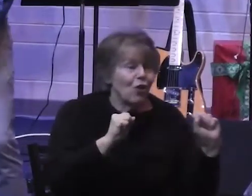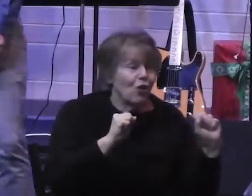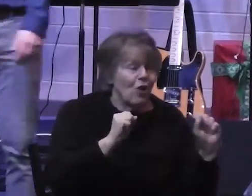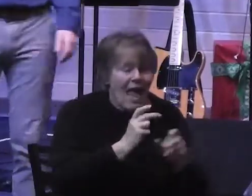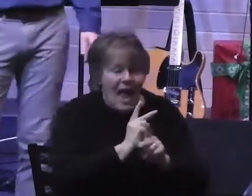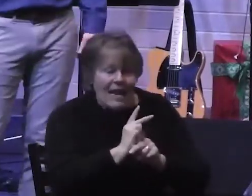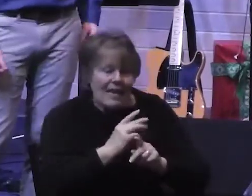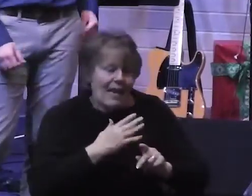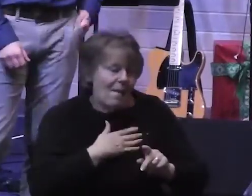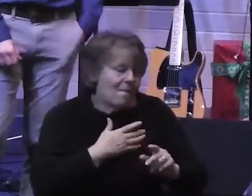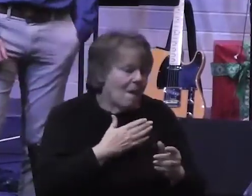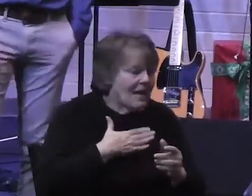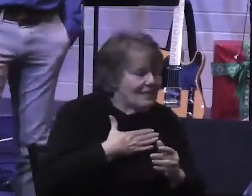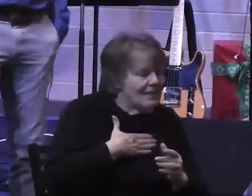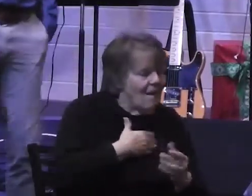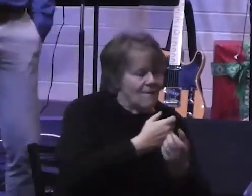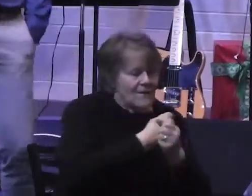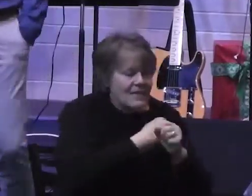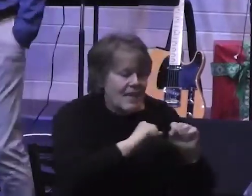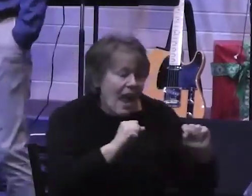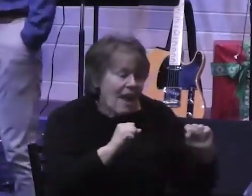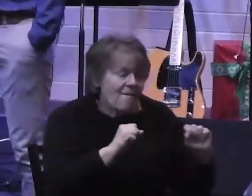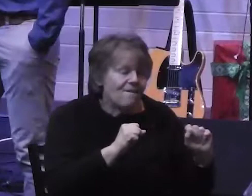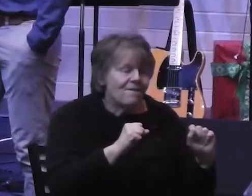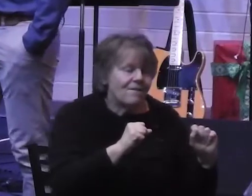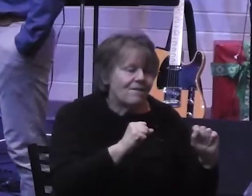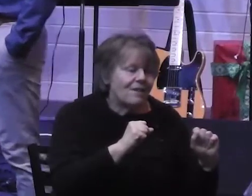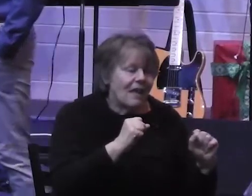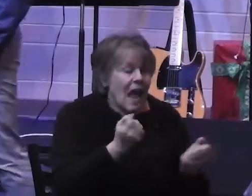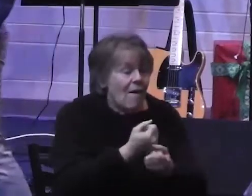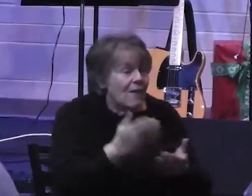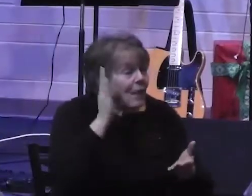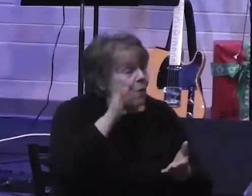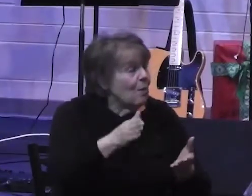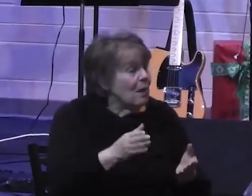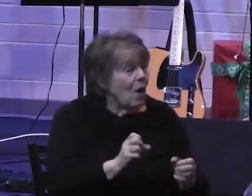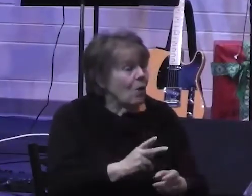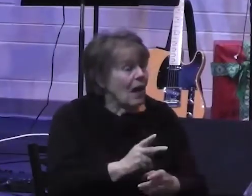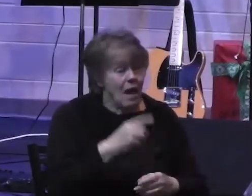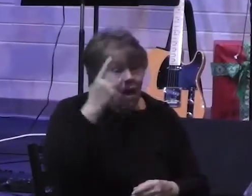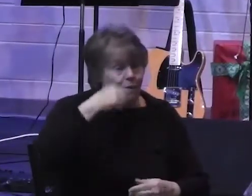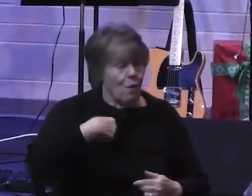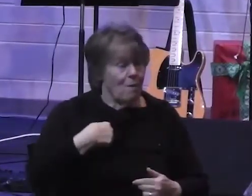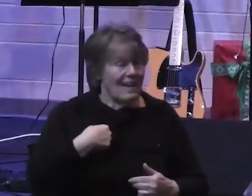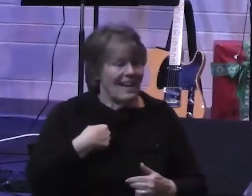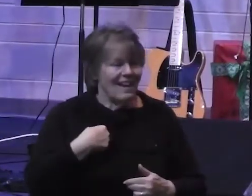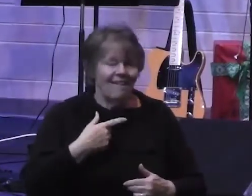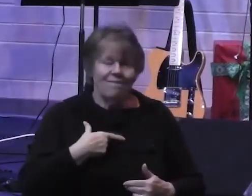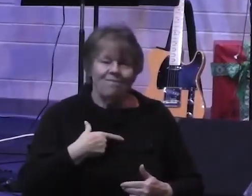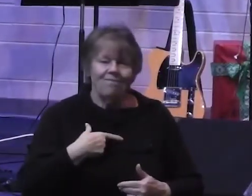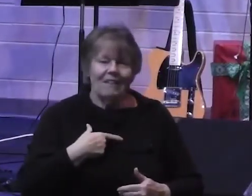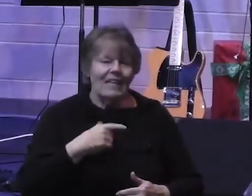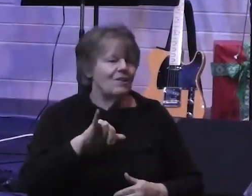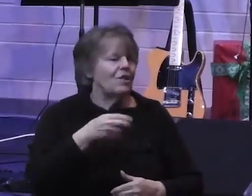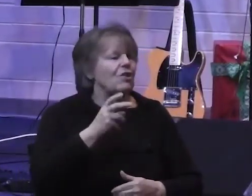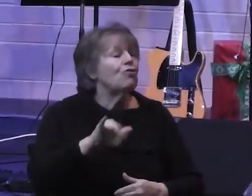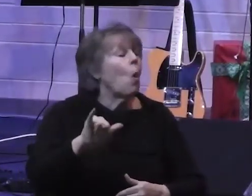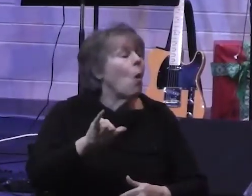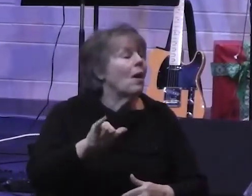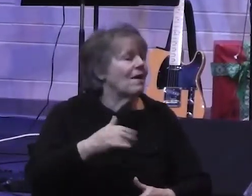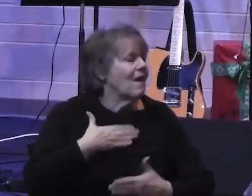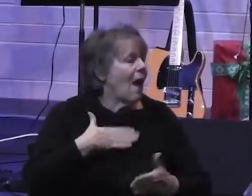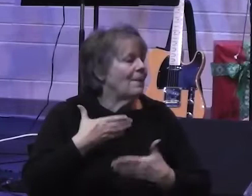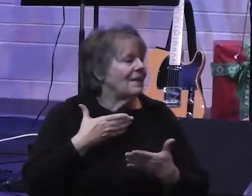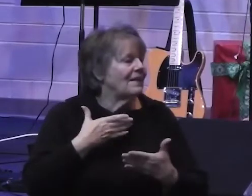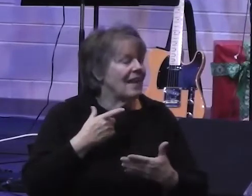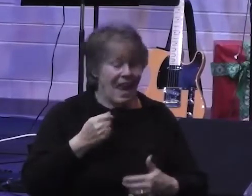then everything will be okay. For me, it's the joy of happiness. Maybe if I'm happy and the people around